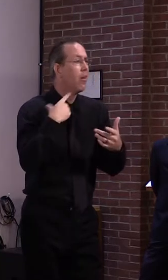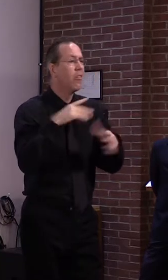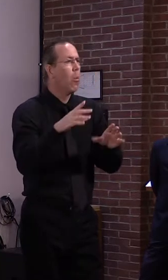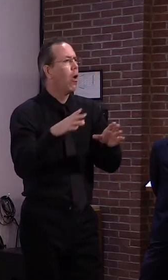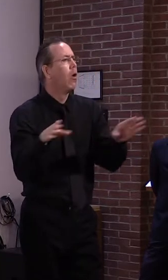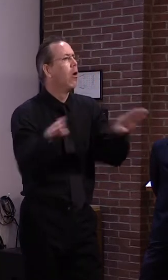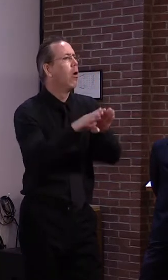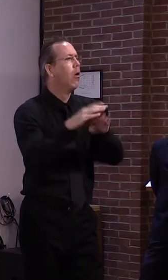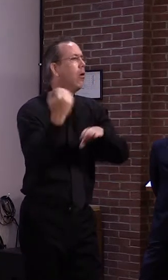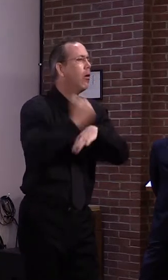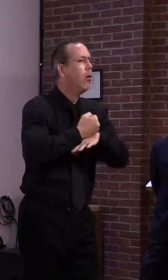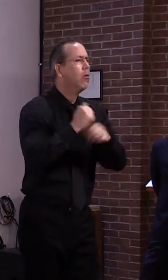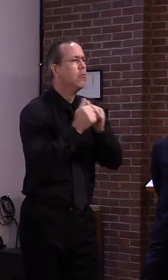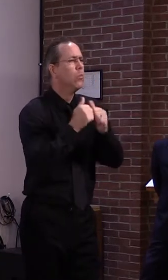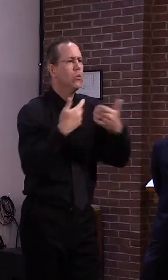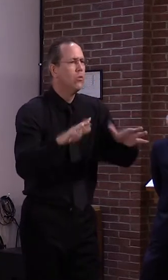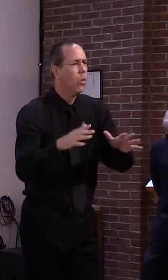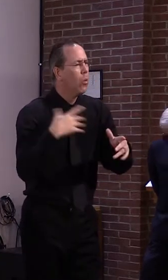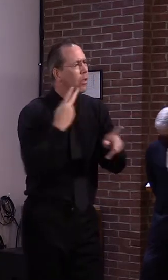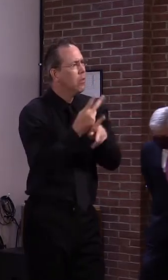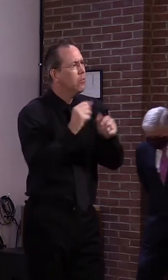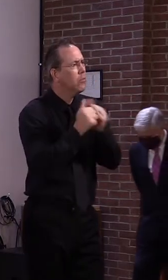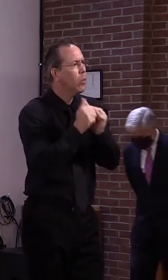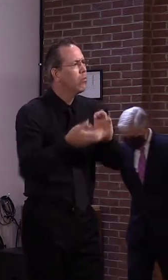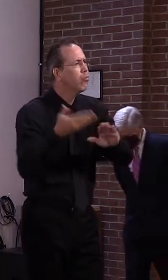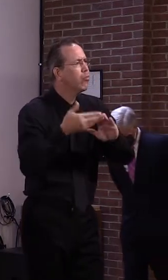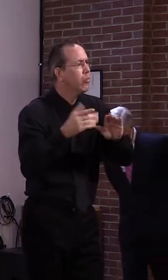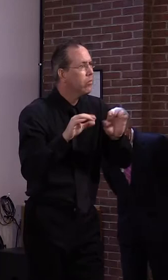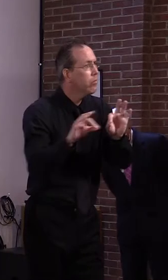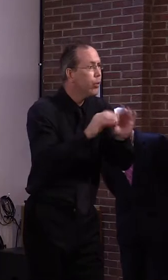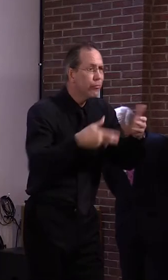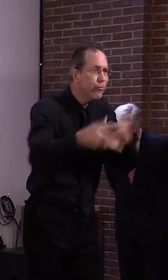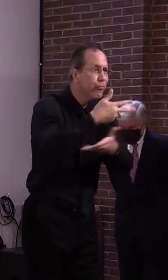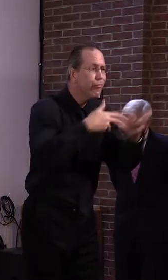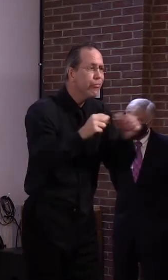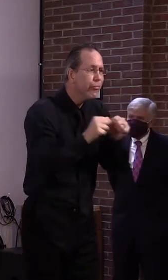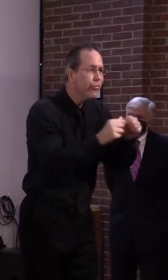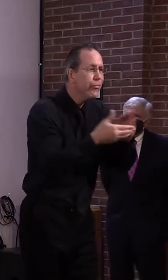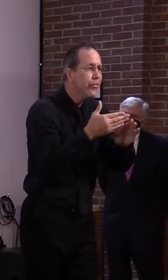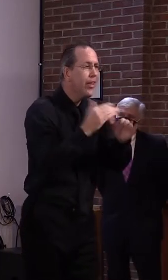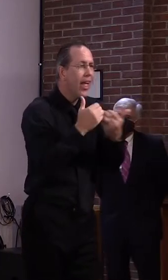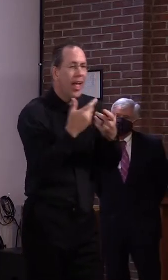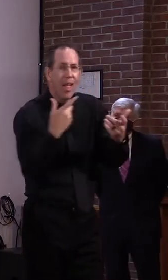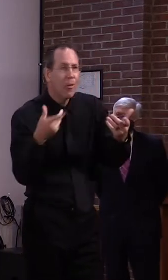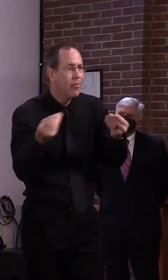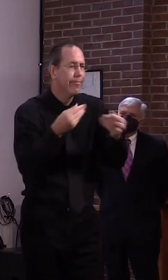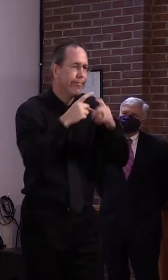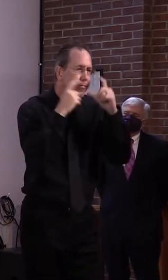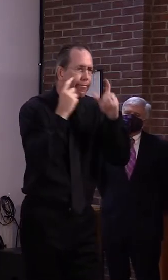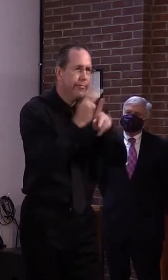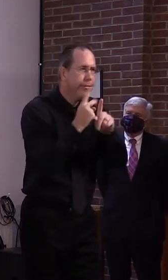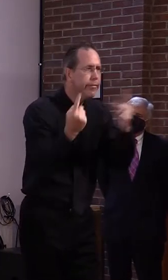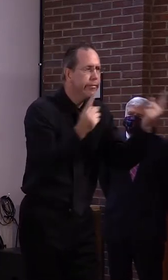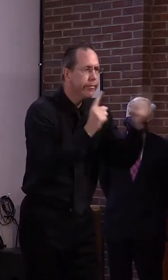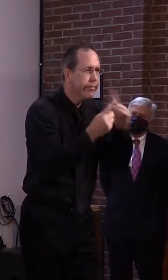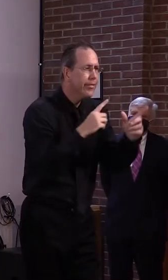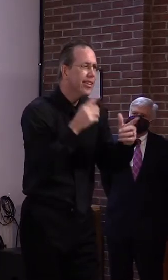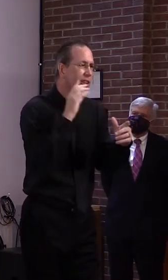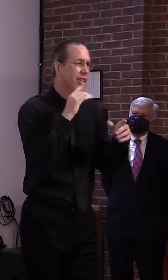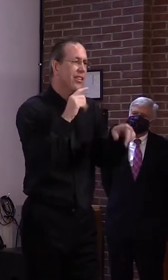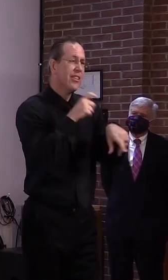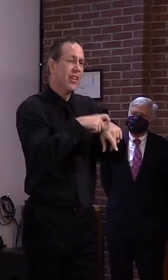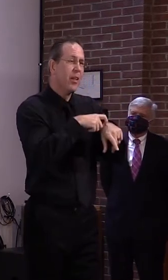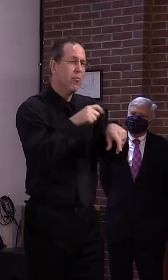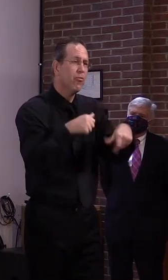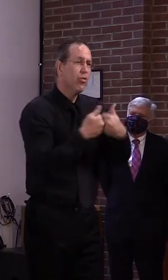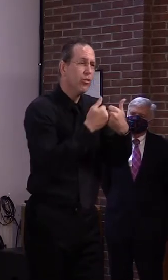be safe. We want to keep others safe as well. So difficult times, challenging times, but we just need to persevere and work through